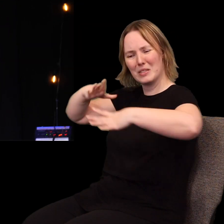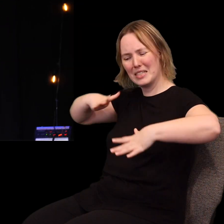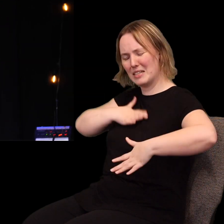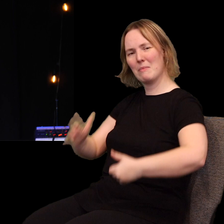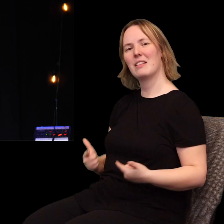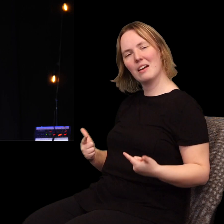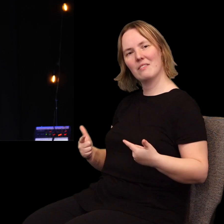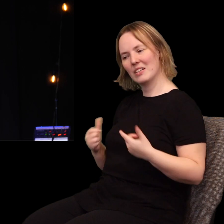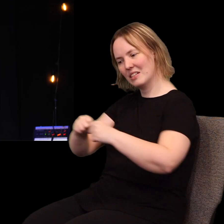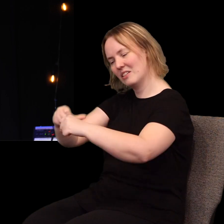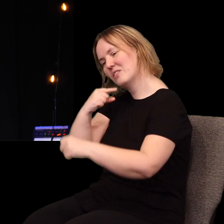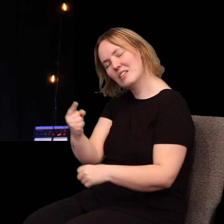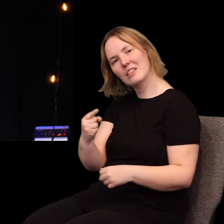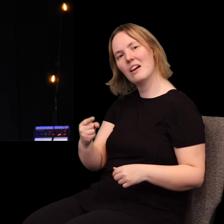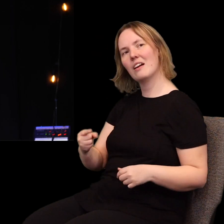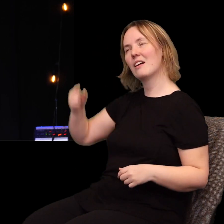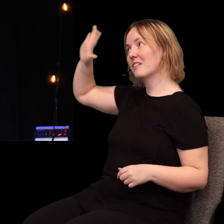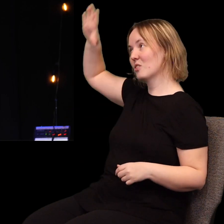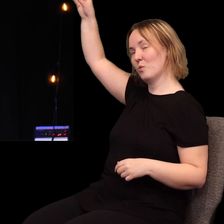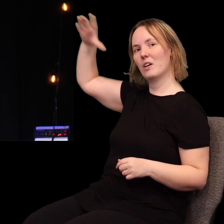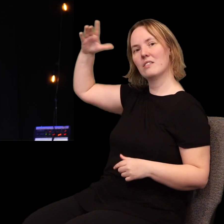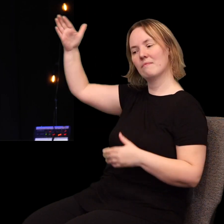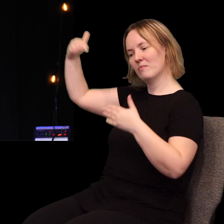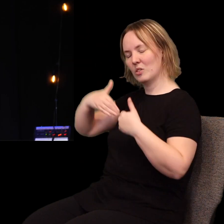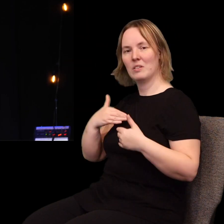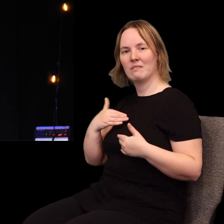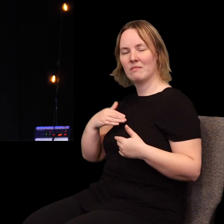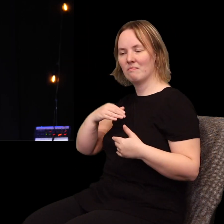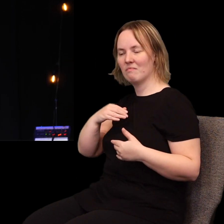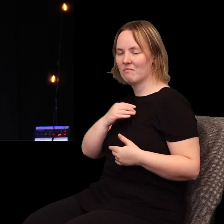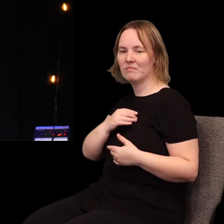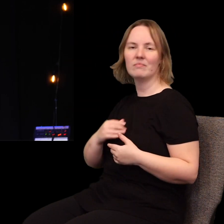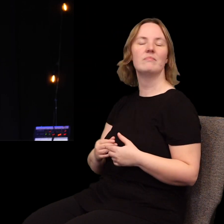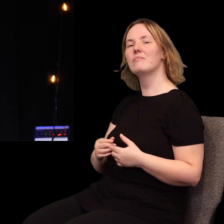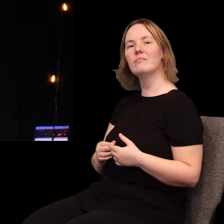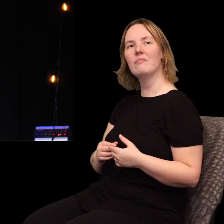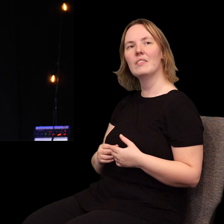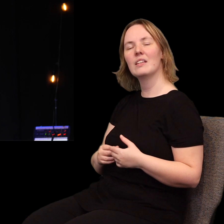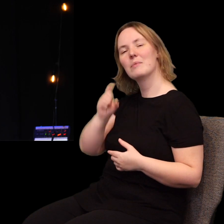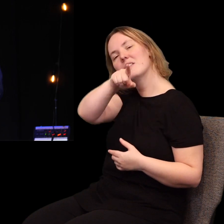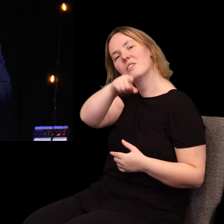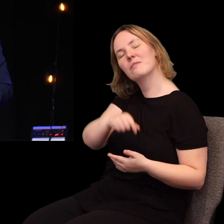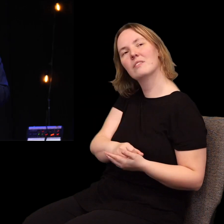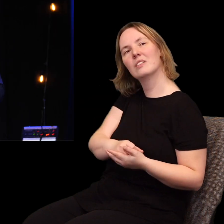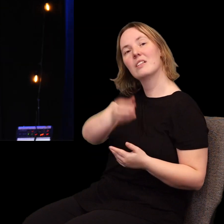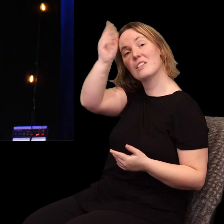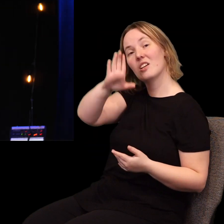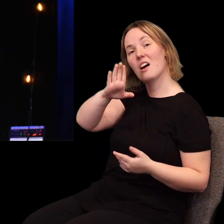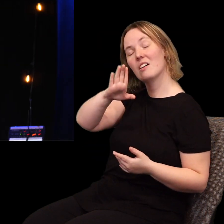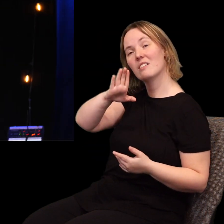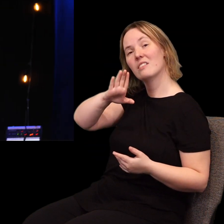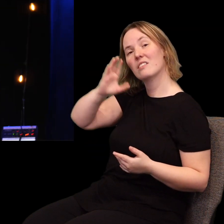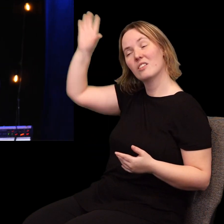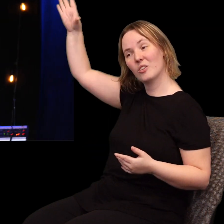unleashed in my life. He goes on to say, I am what I am, and his grace toward me was not in vain. Let me ask you this morning,